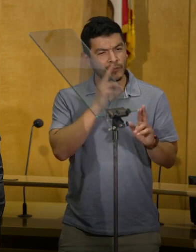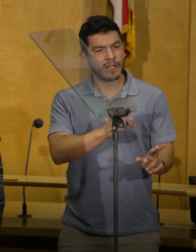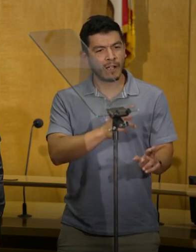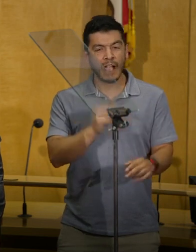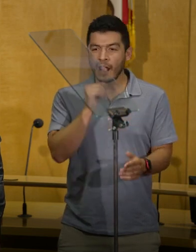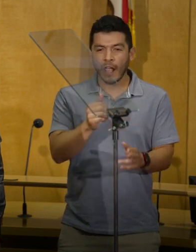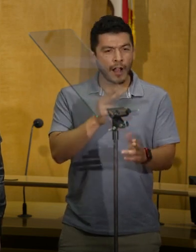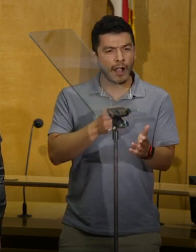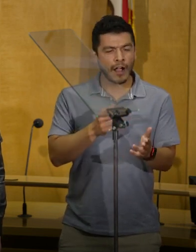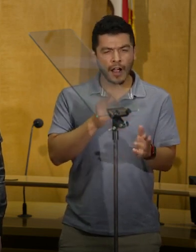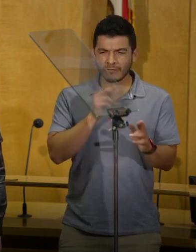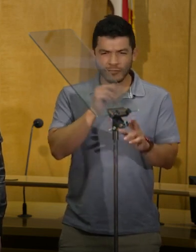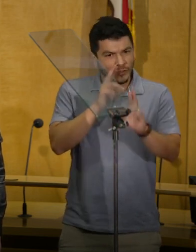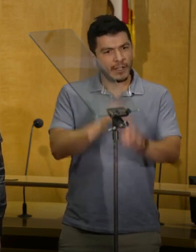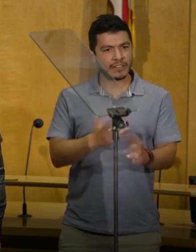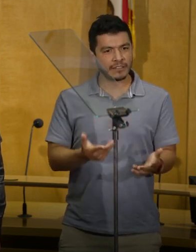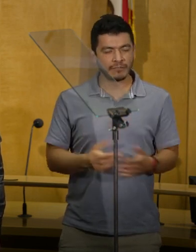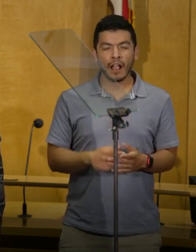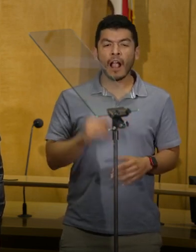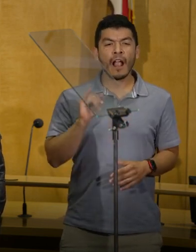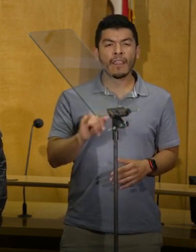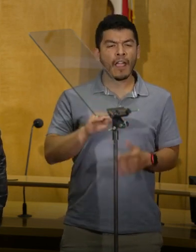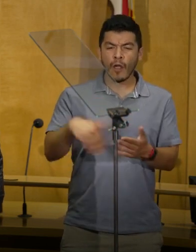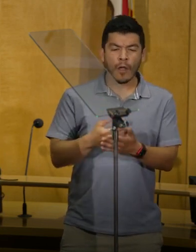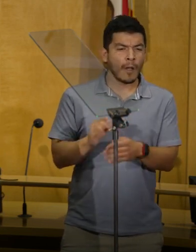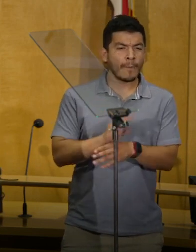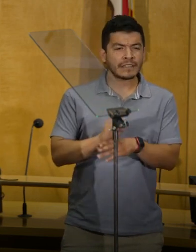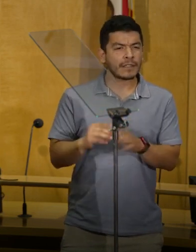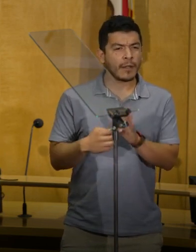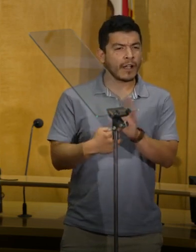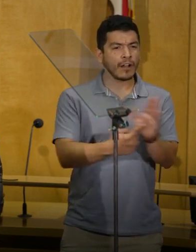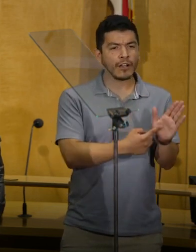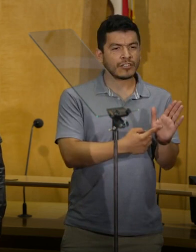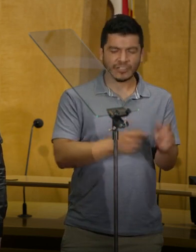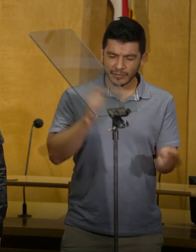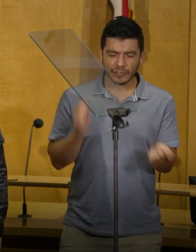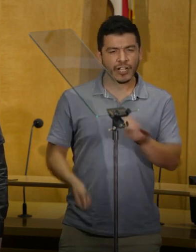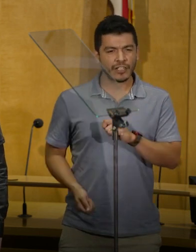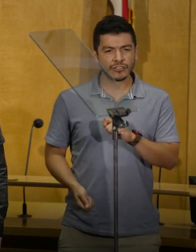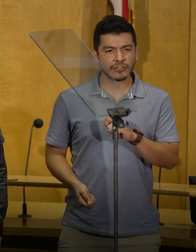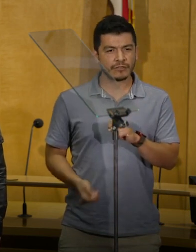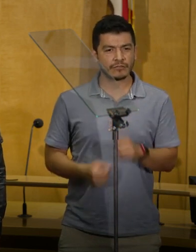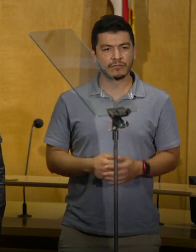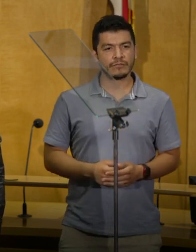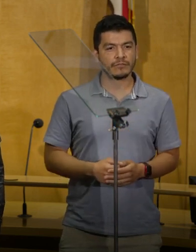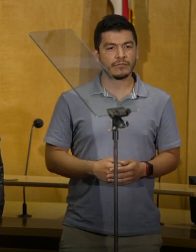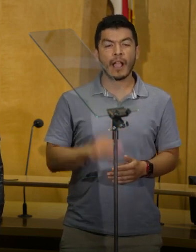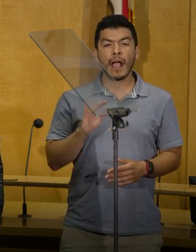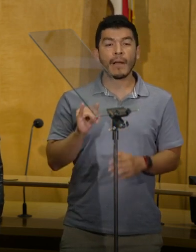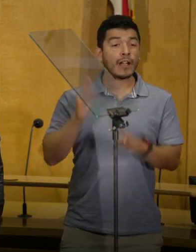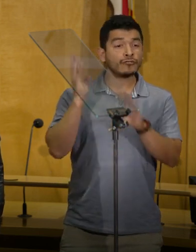and dishonored. The entire business model has been changed